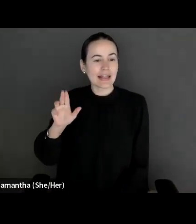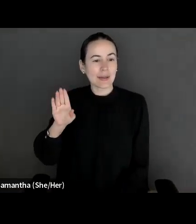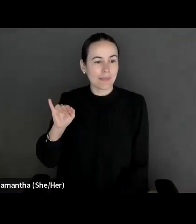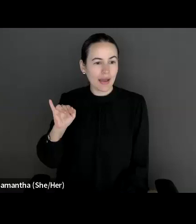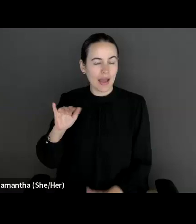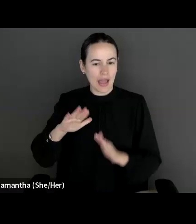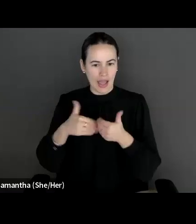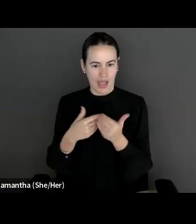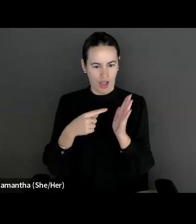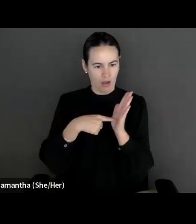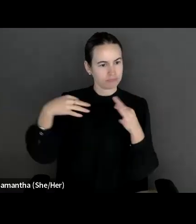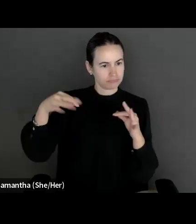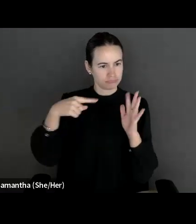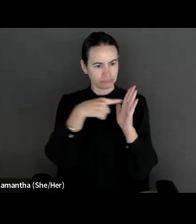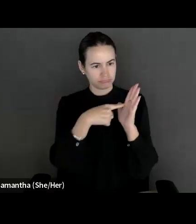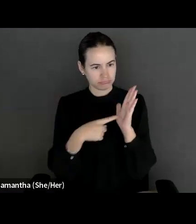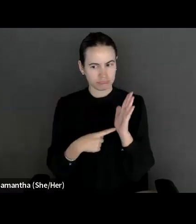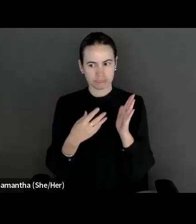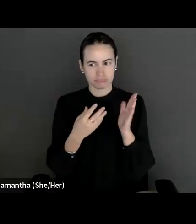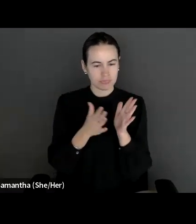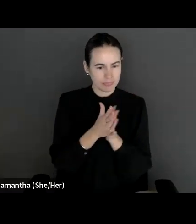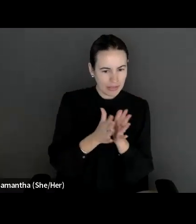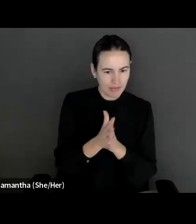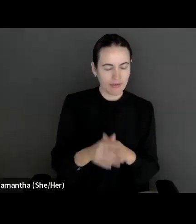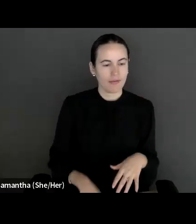Another one was expert intuition,